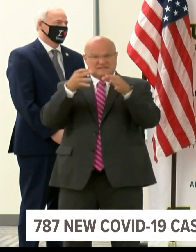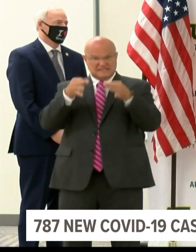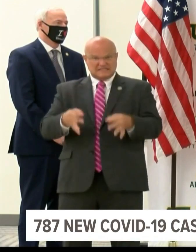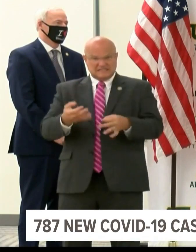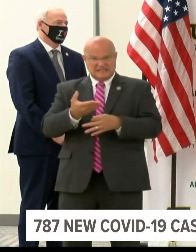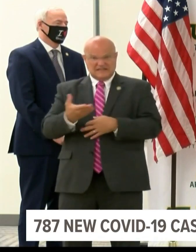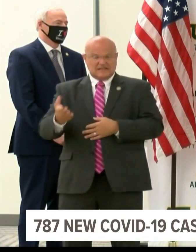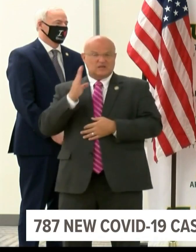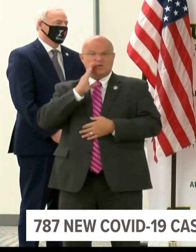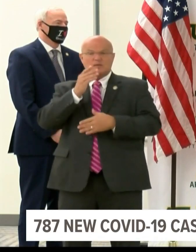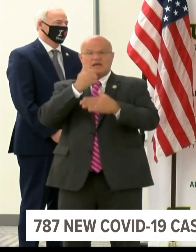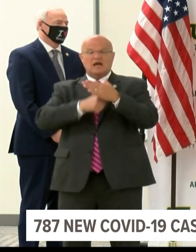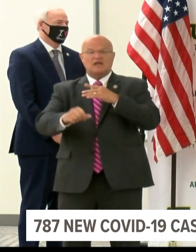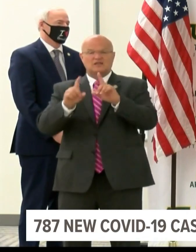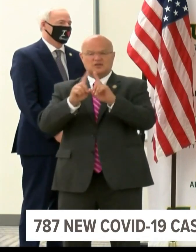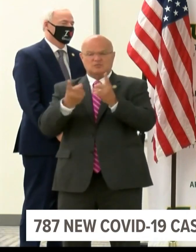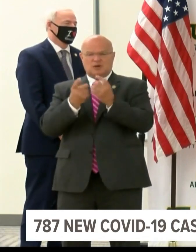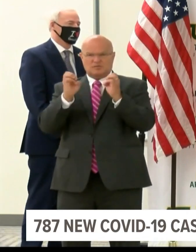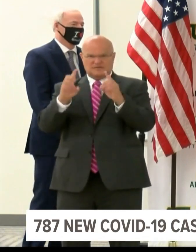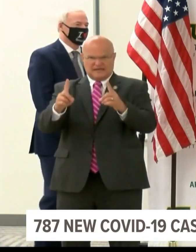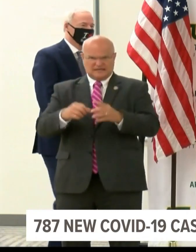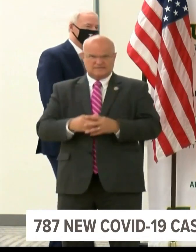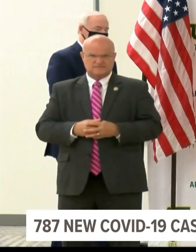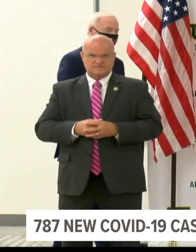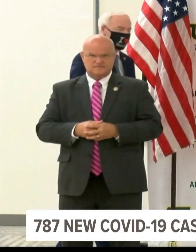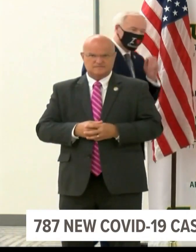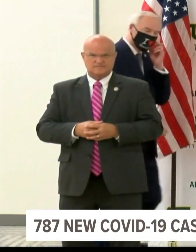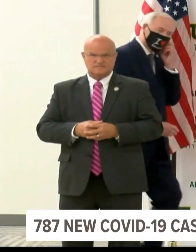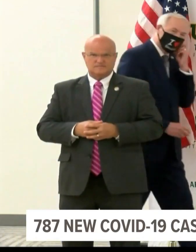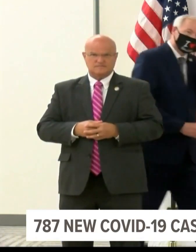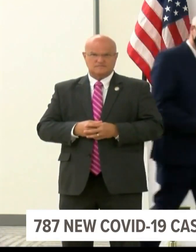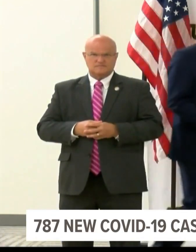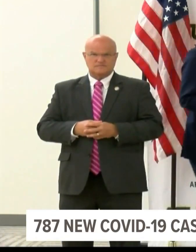and things would fall under the Department of Ed.